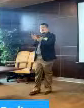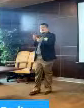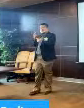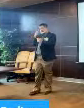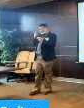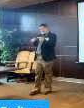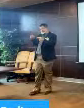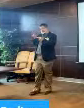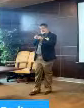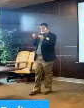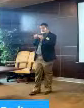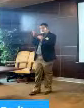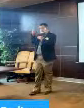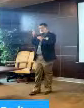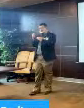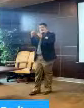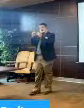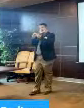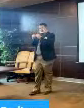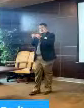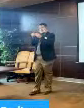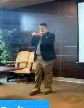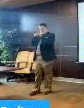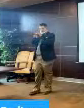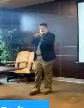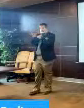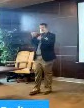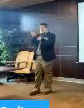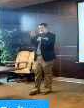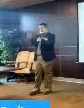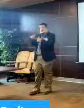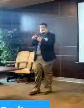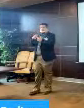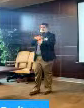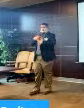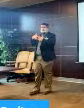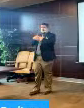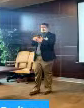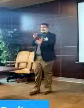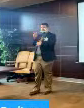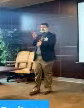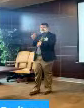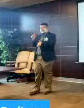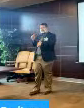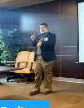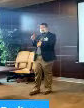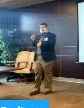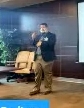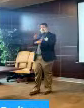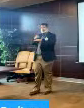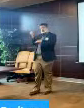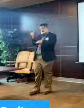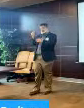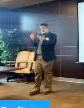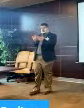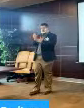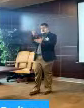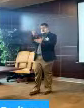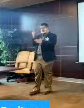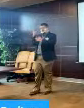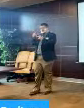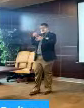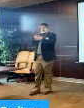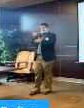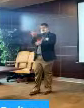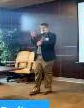an increase in record numbers in our ICUs and on ventilators. On Monday, we did reach a new record of patients in our ICU